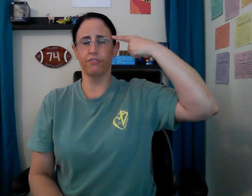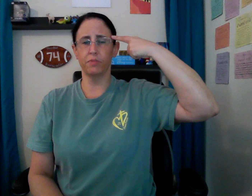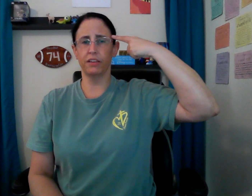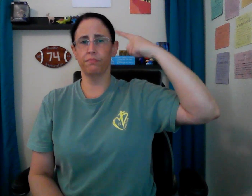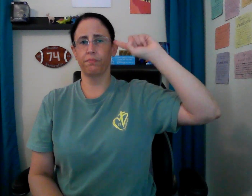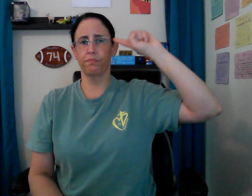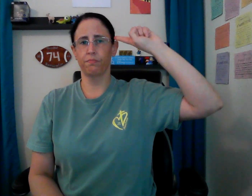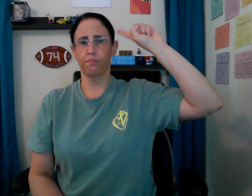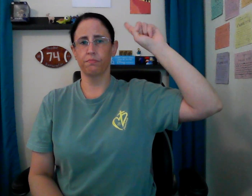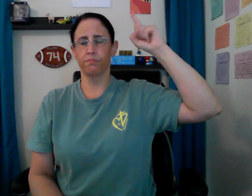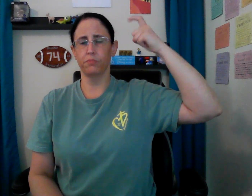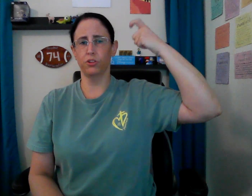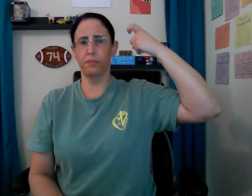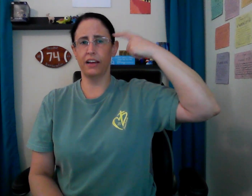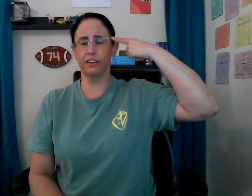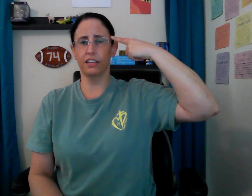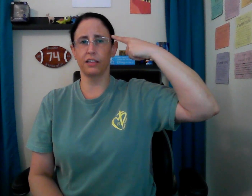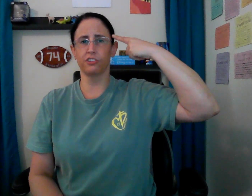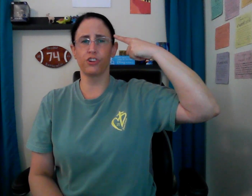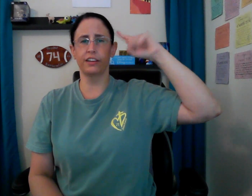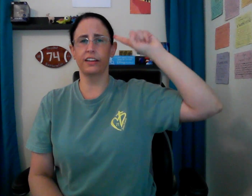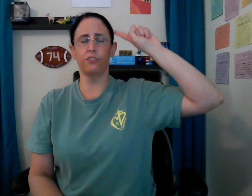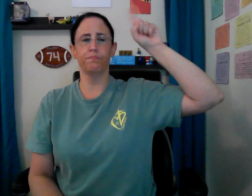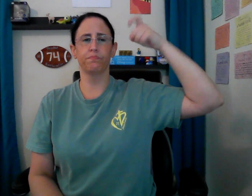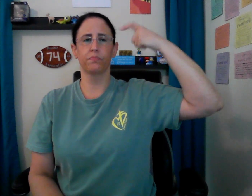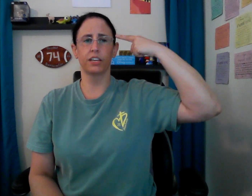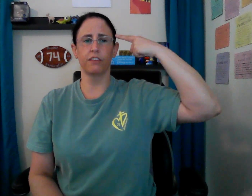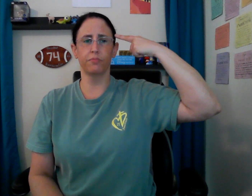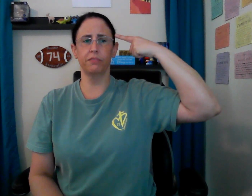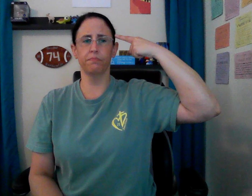Government. Pull it back and then straighten it out. Government.